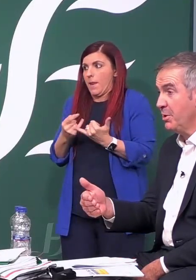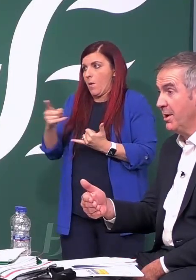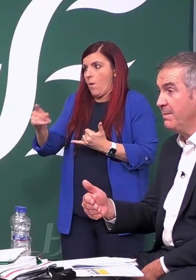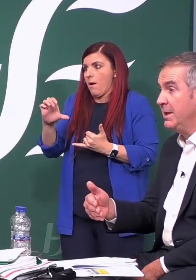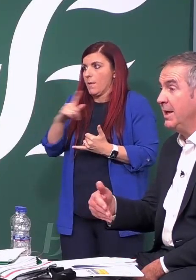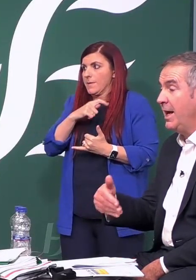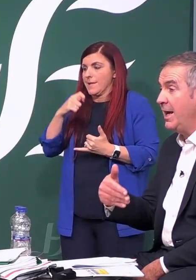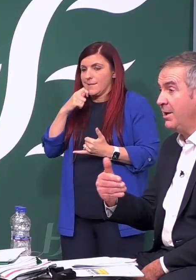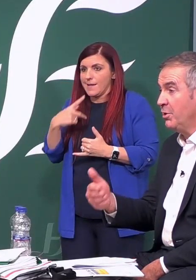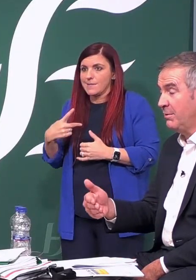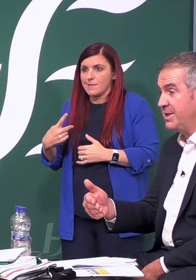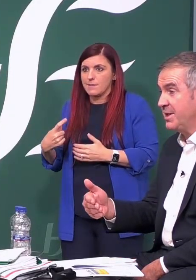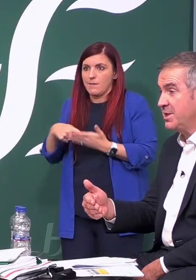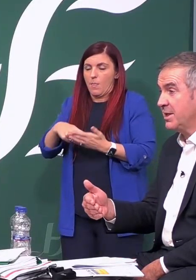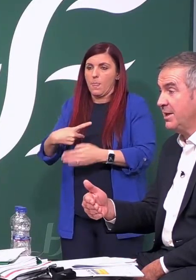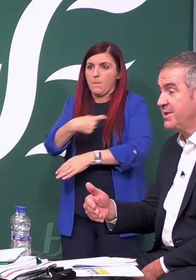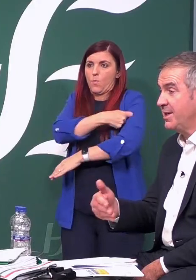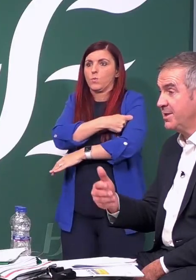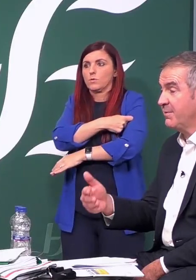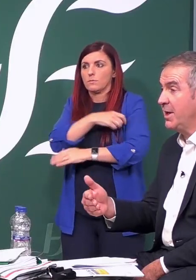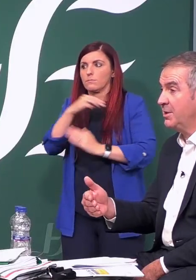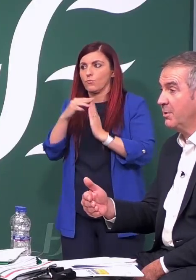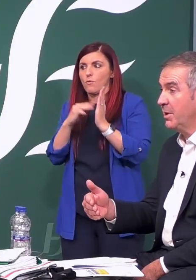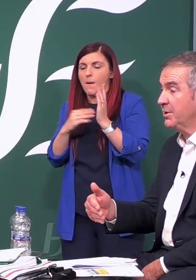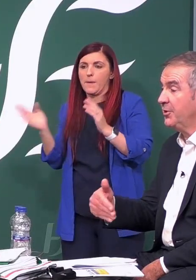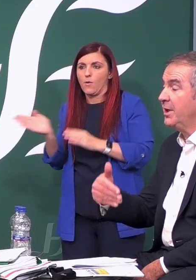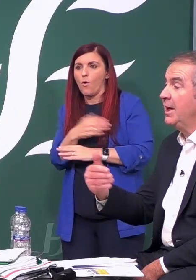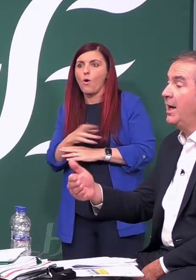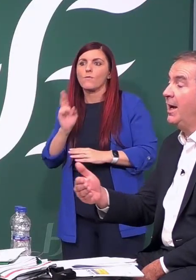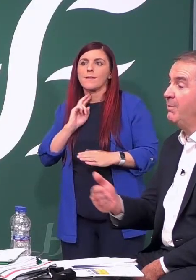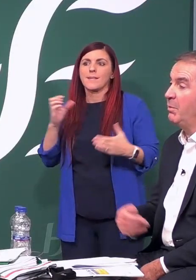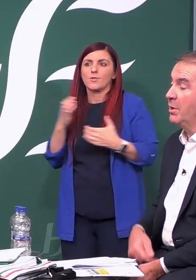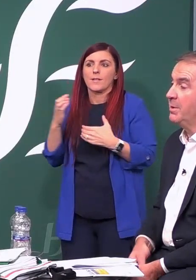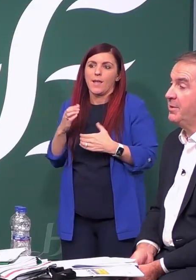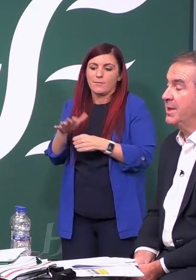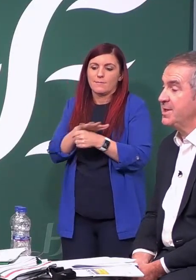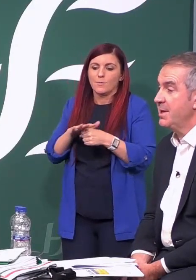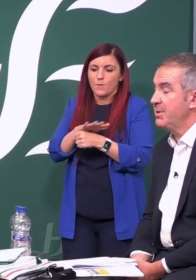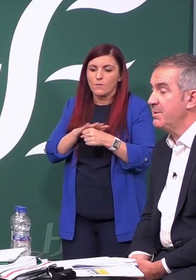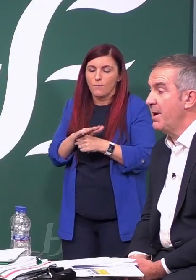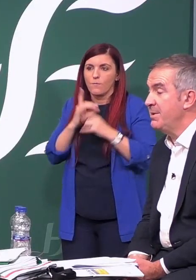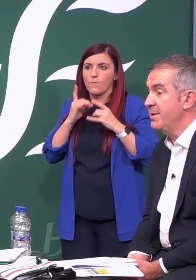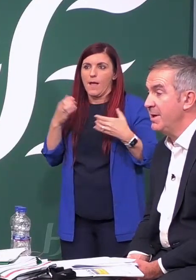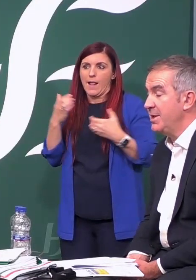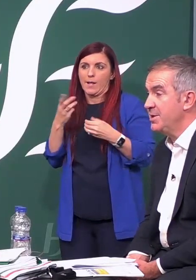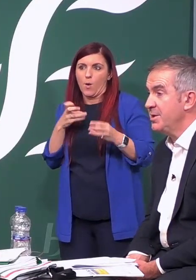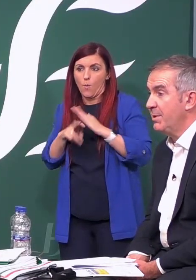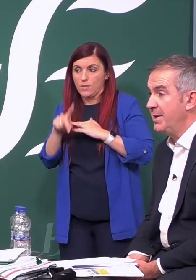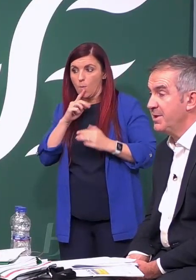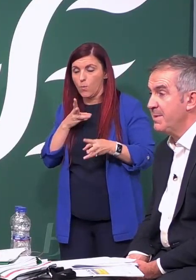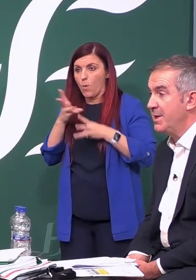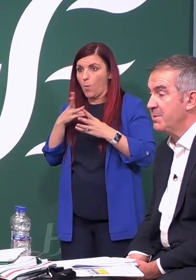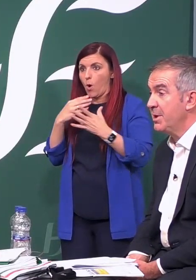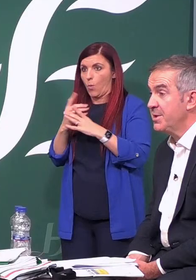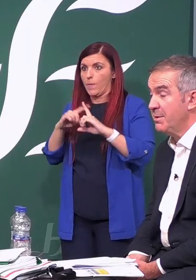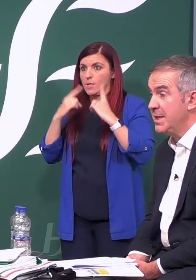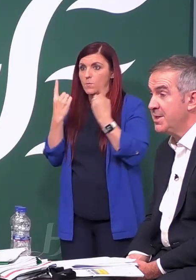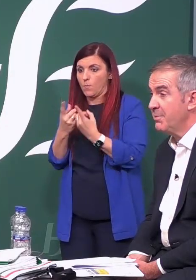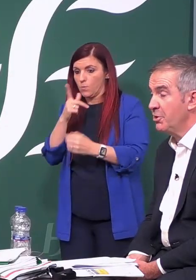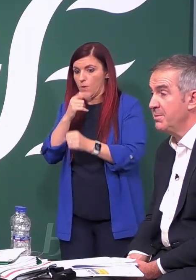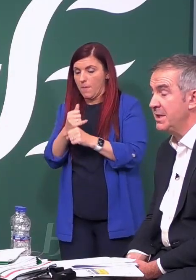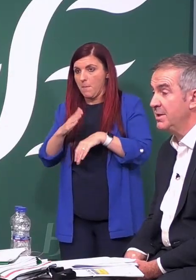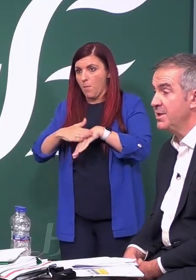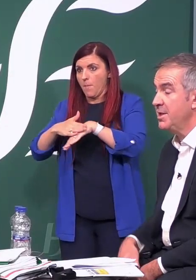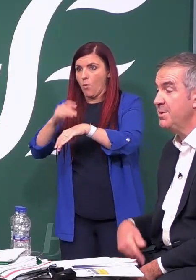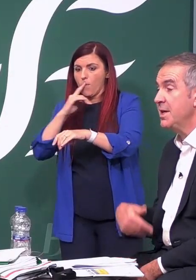booster programme in all residential care settings and for healthcare workers. And we'll work with, as I say, with the department in relation to the wider expansion. But our serial